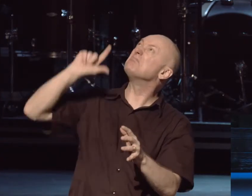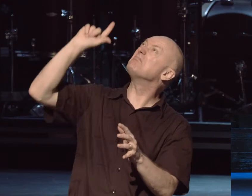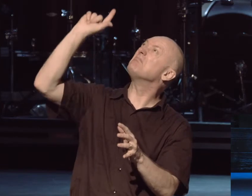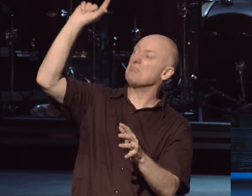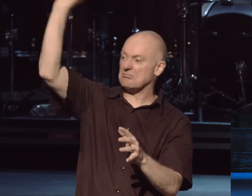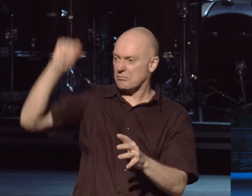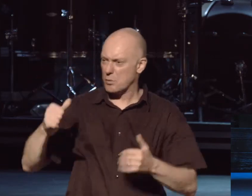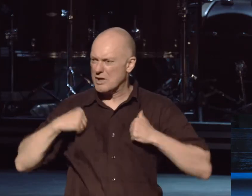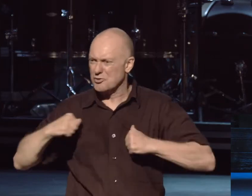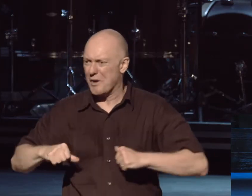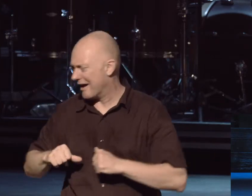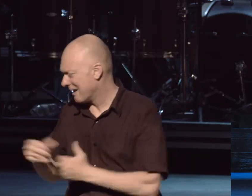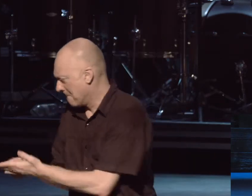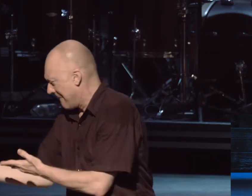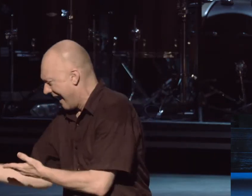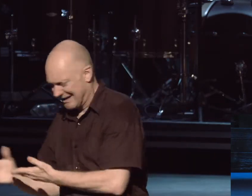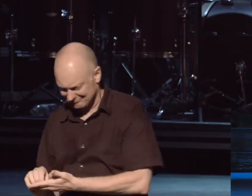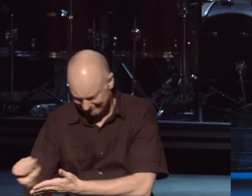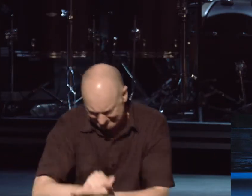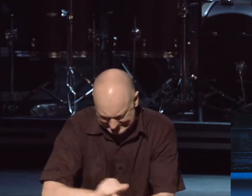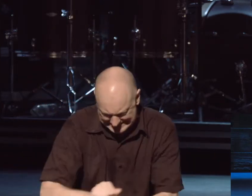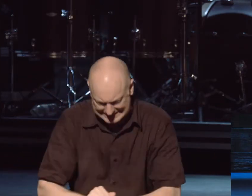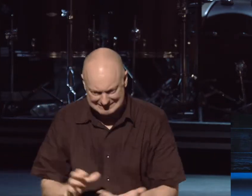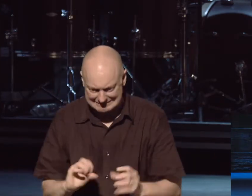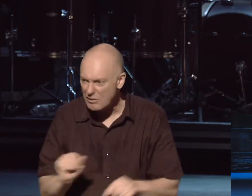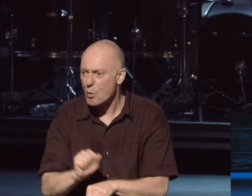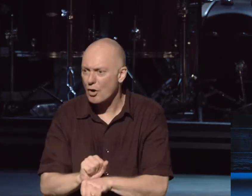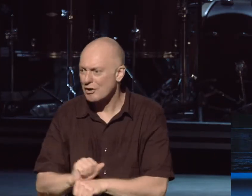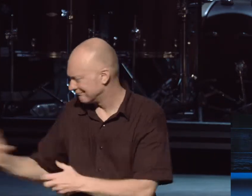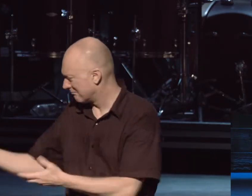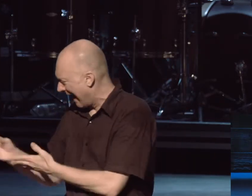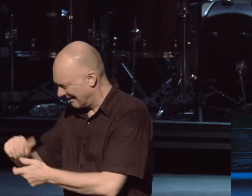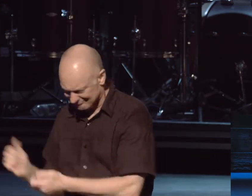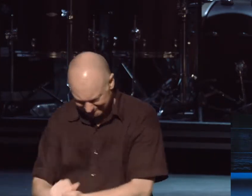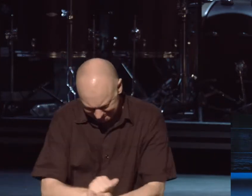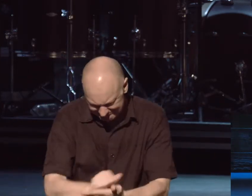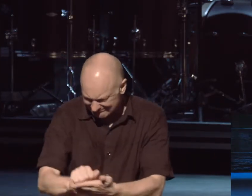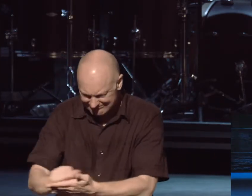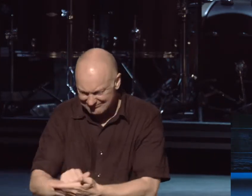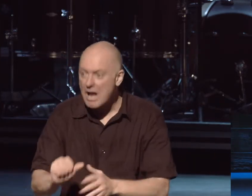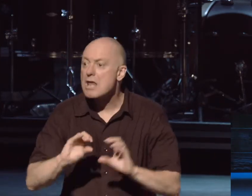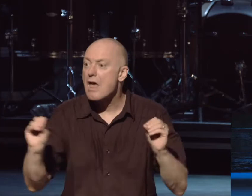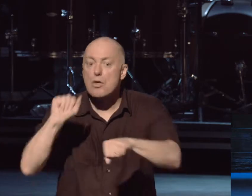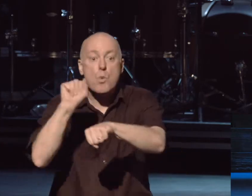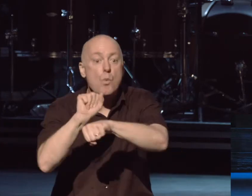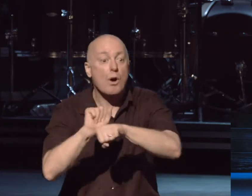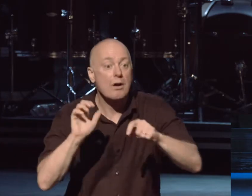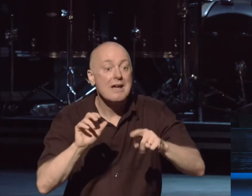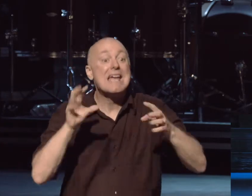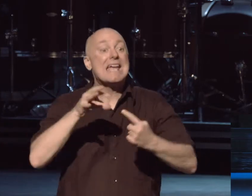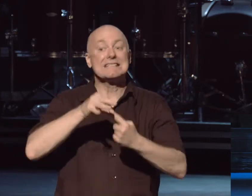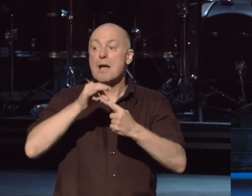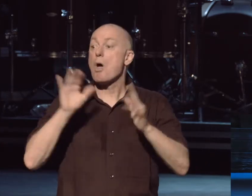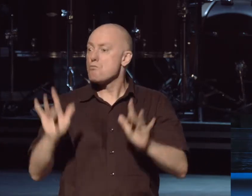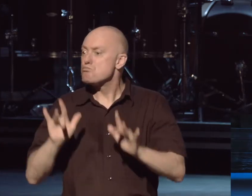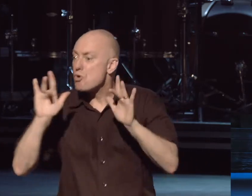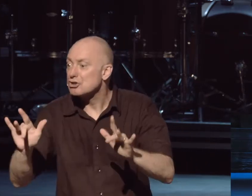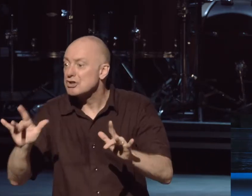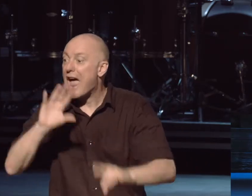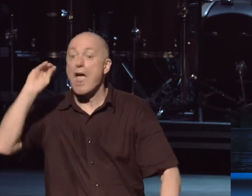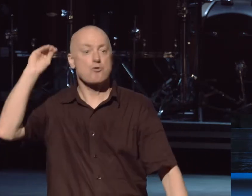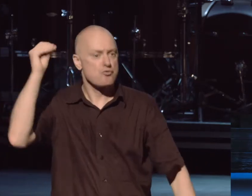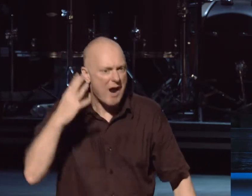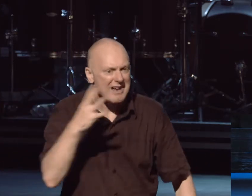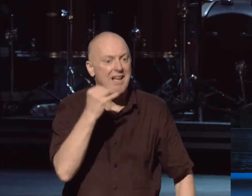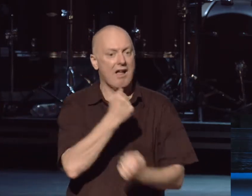every cleansing agent we could think of, but nothing would work. Nothing would work except for the mercy and the